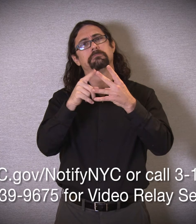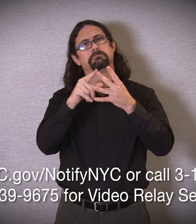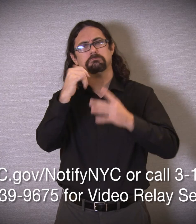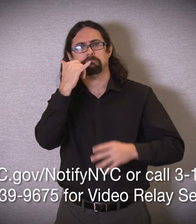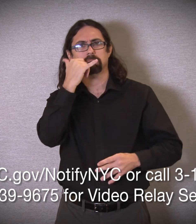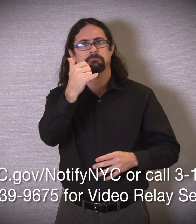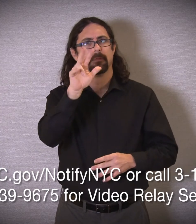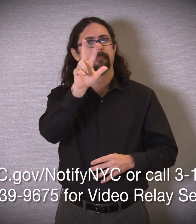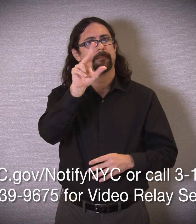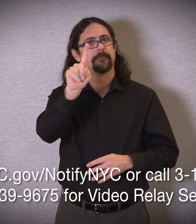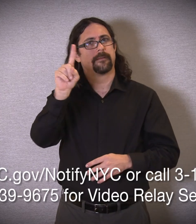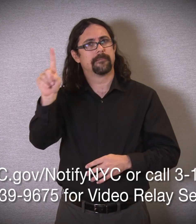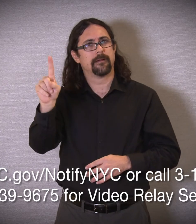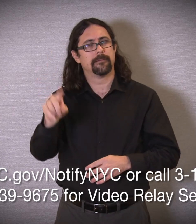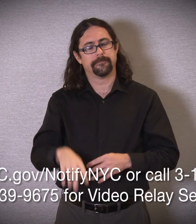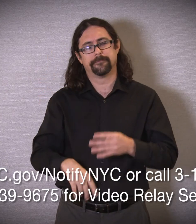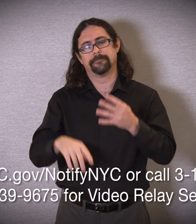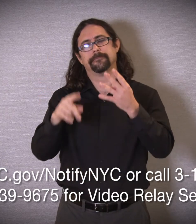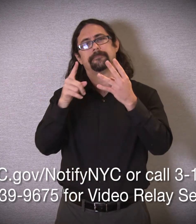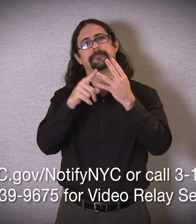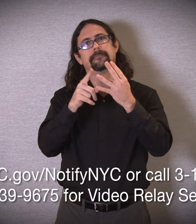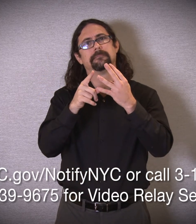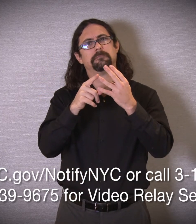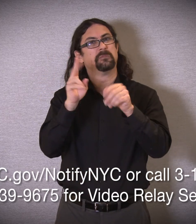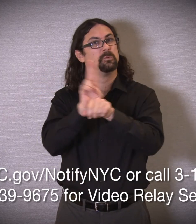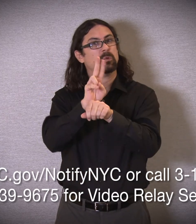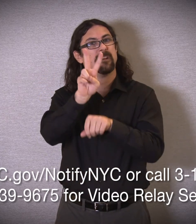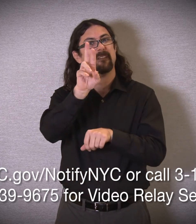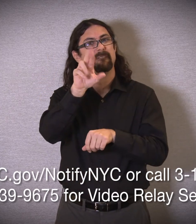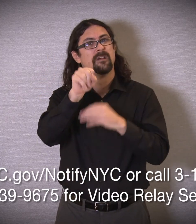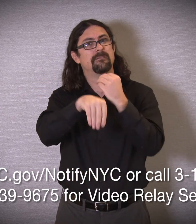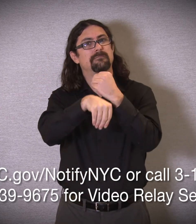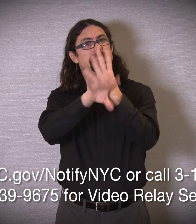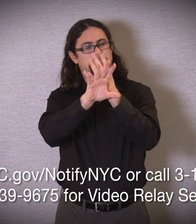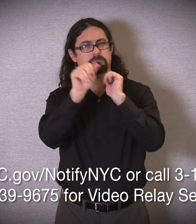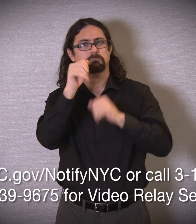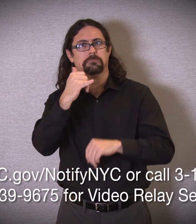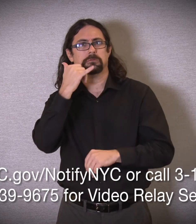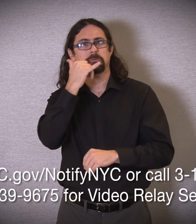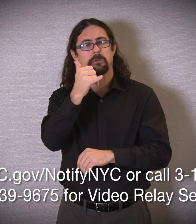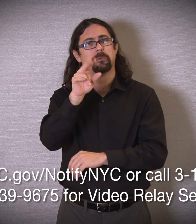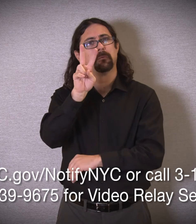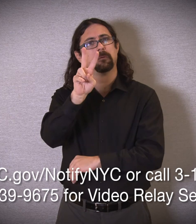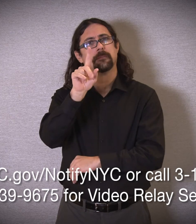or call 311. For video relay service, dial